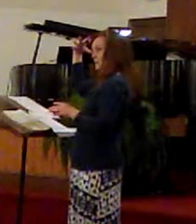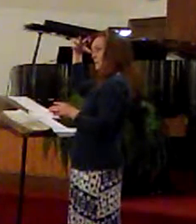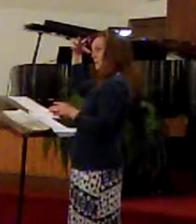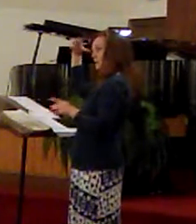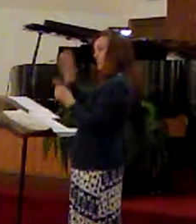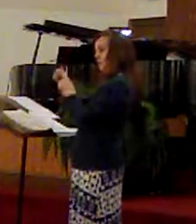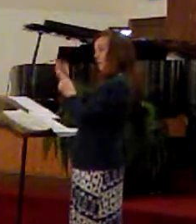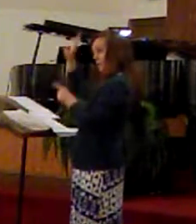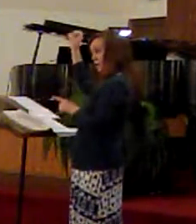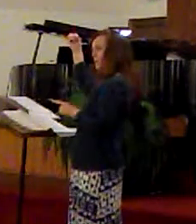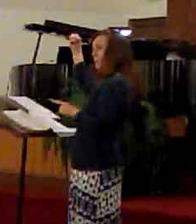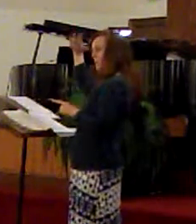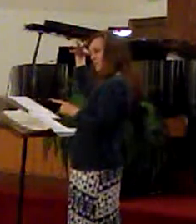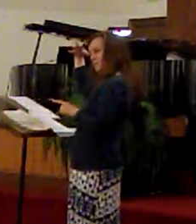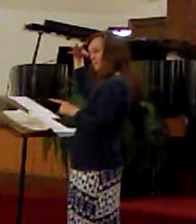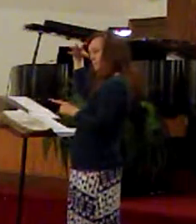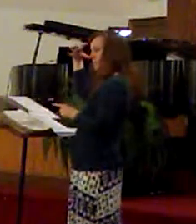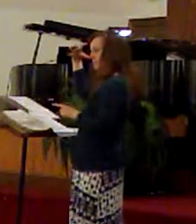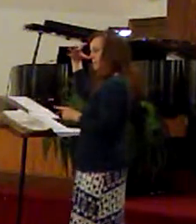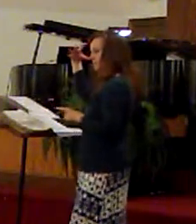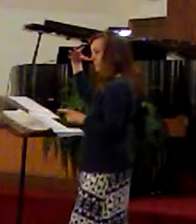in the Bible.